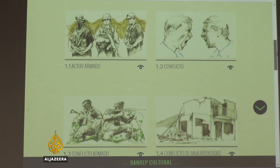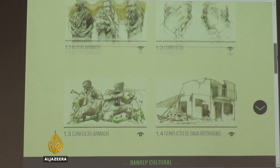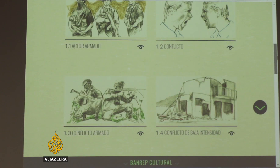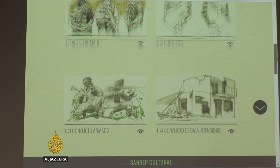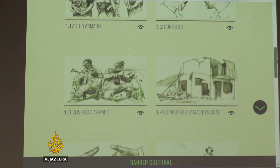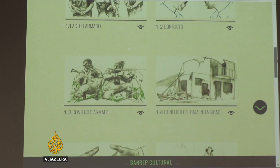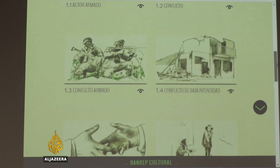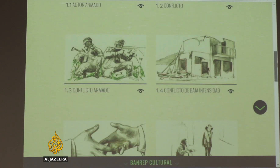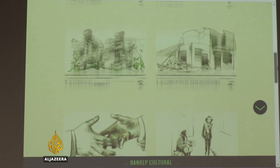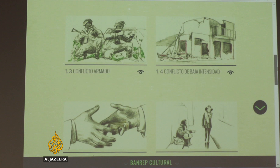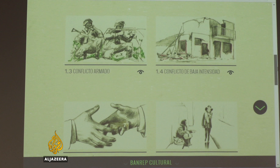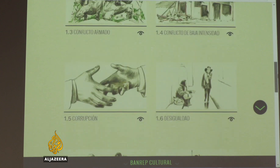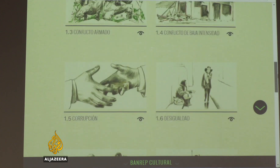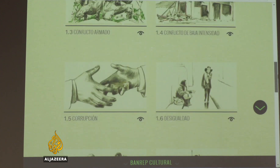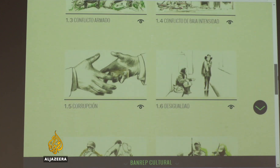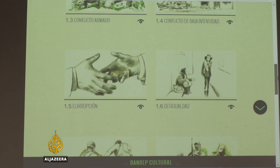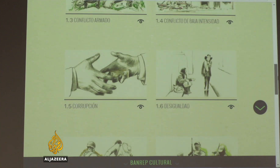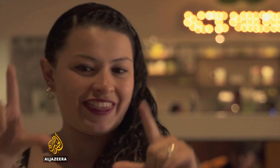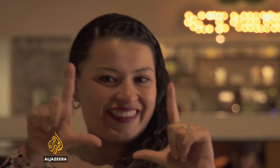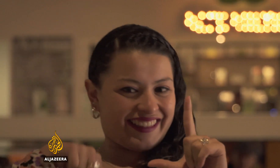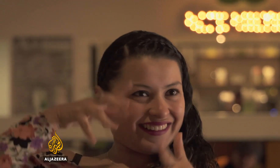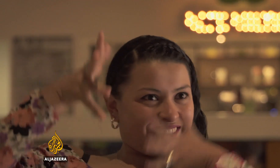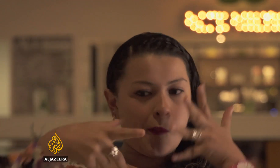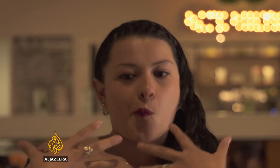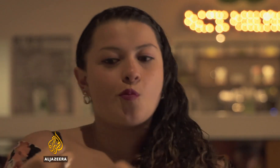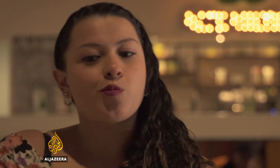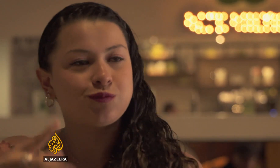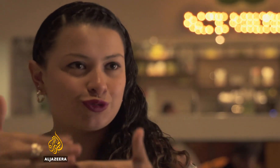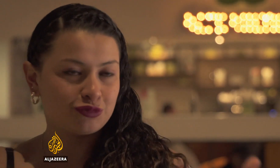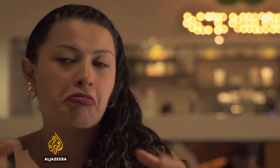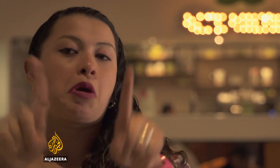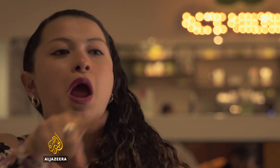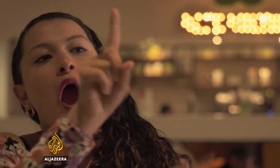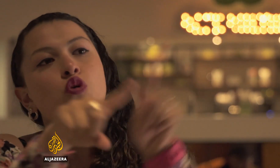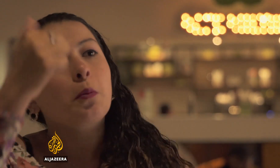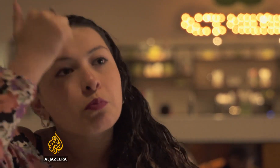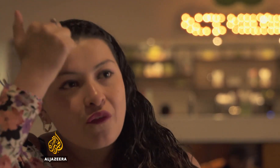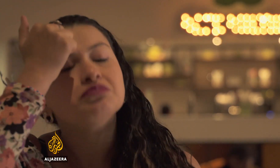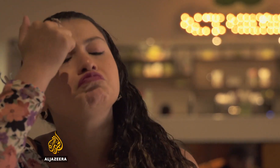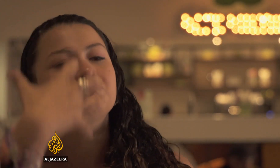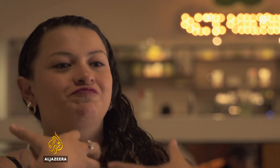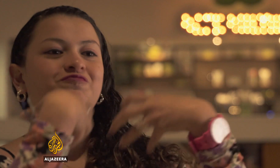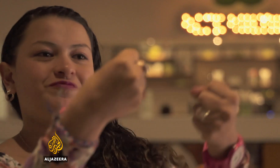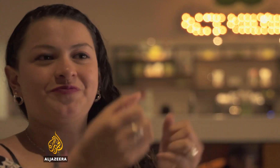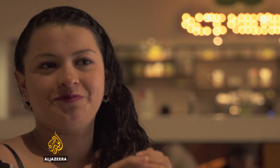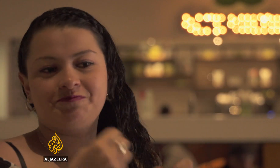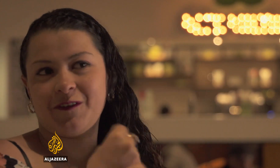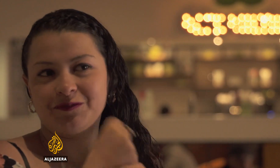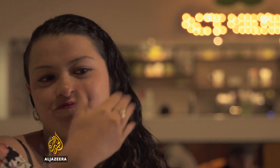country's peace deal with FARC rebels. Juliana Rocha, who works at the National Institute for the Deaf, participated in the process.